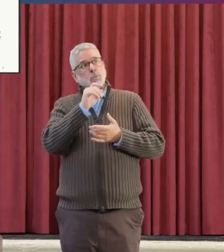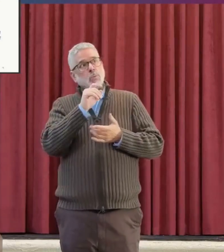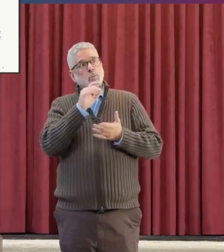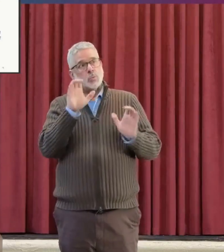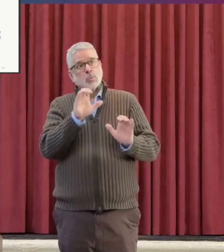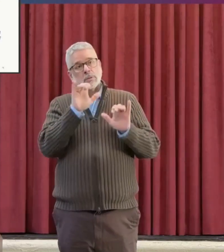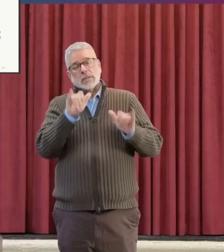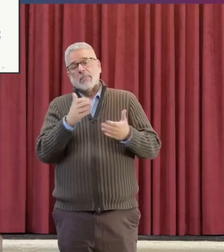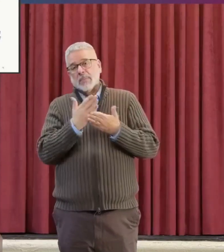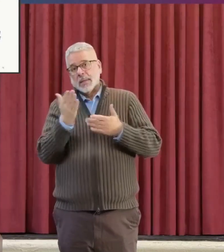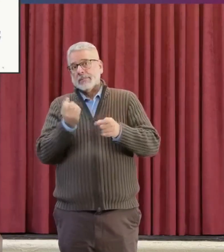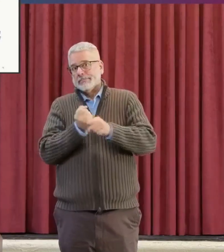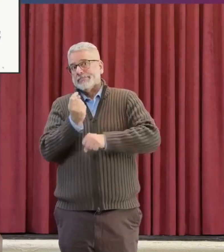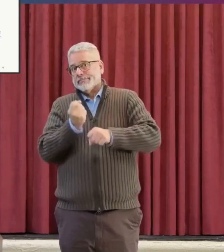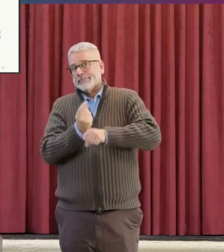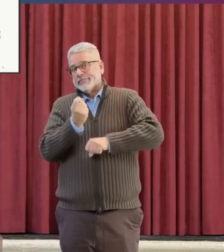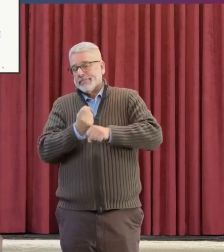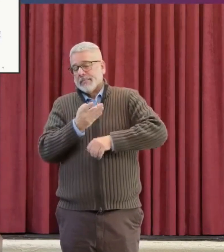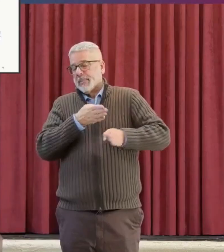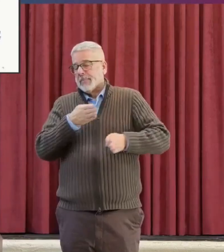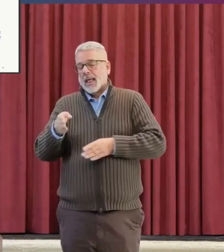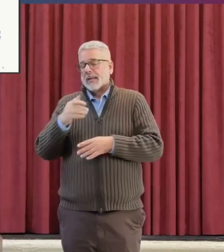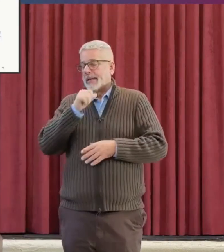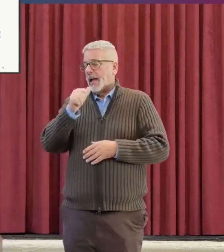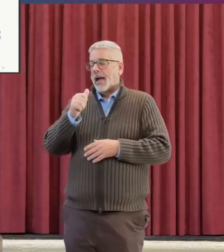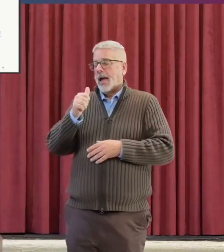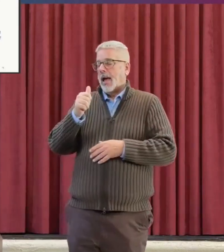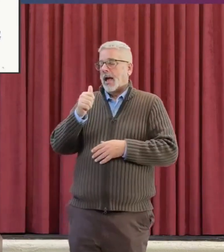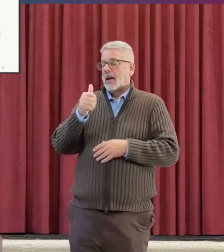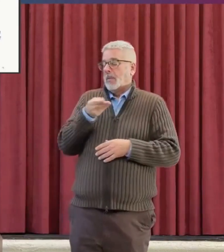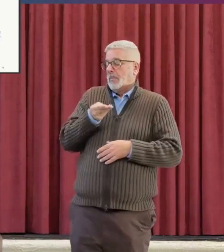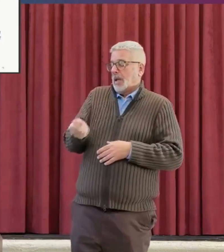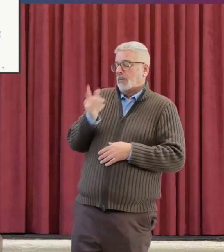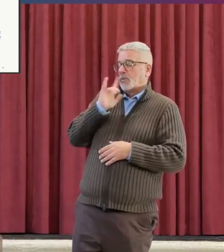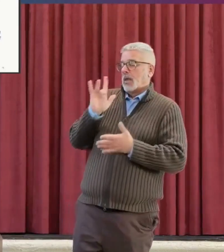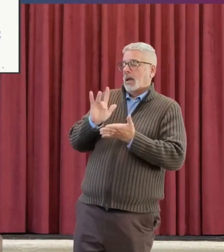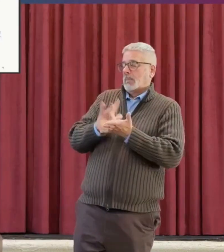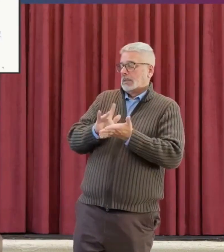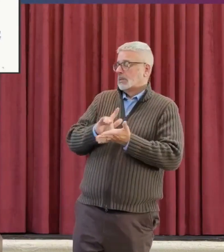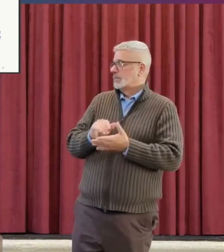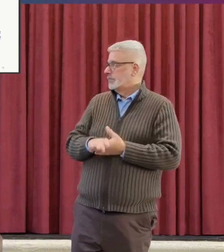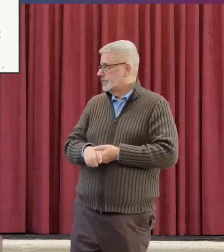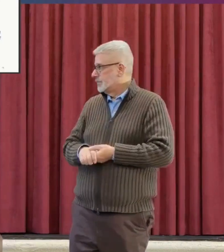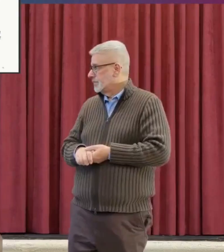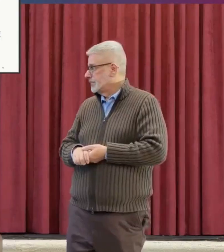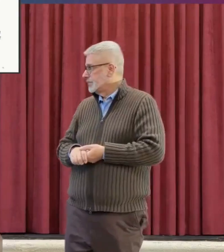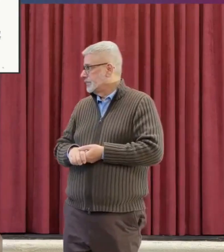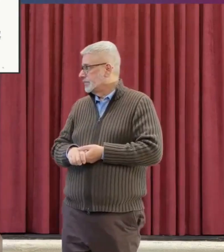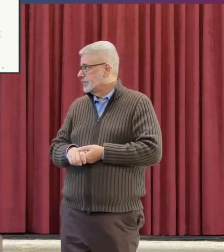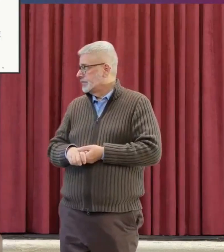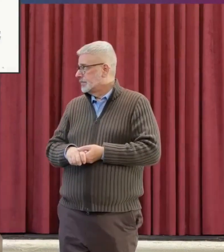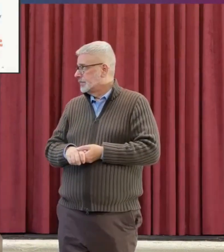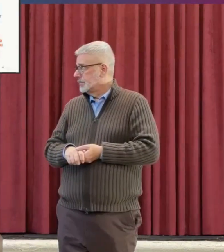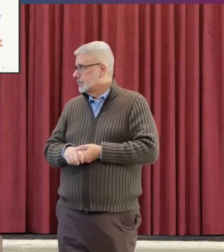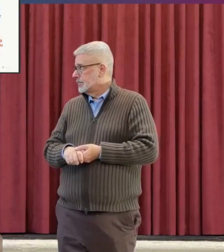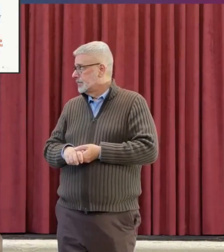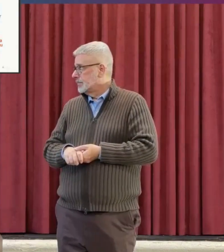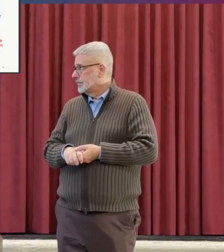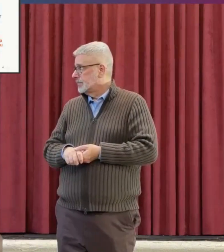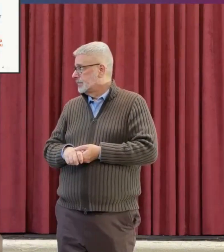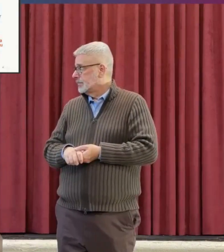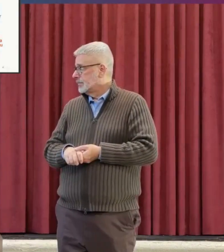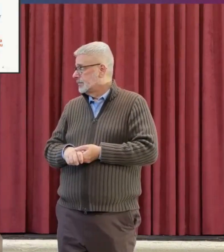need to do the same thing if the plan doesn't cover the drug you need still. Okay, and the next question